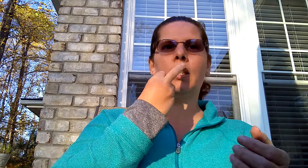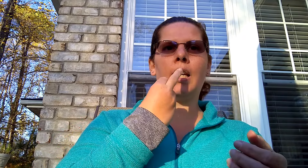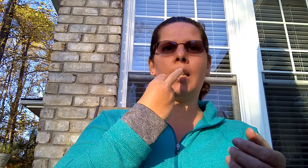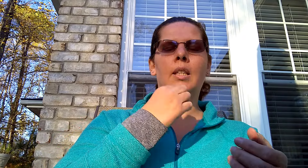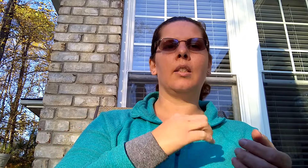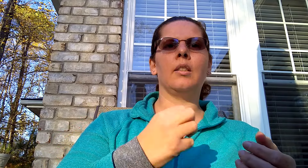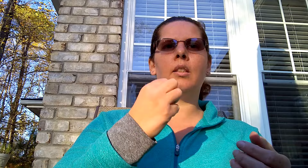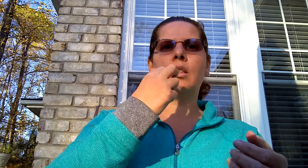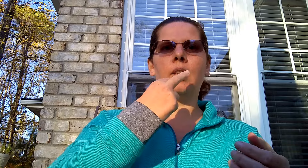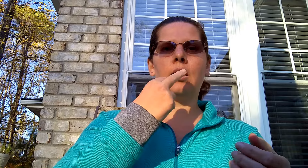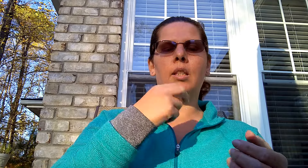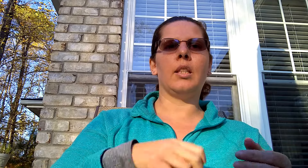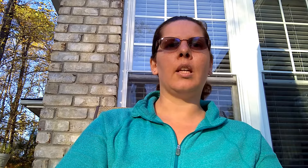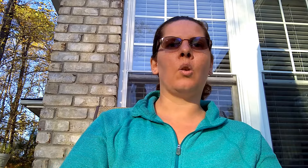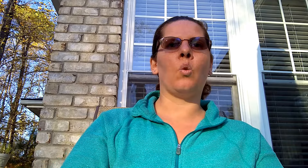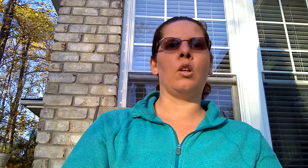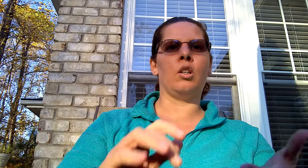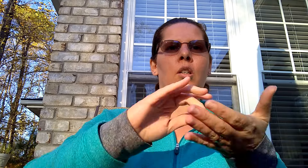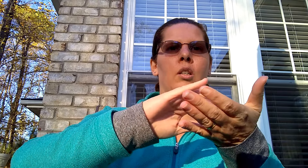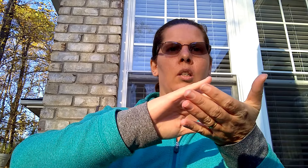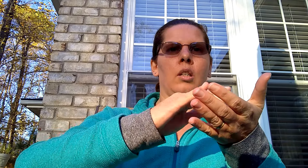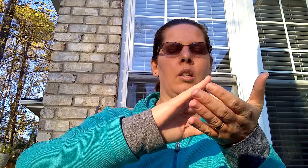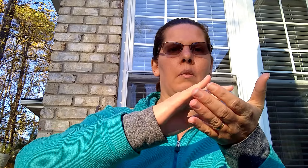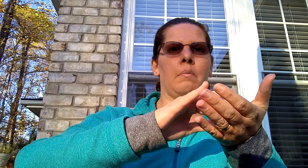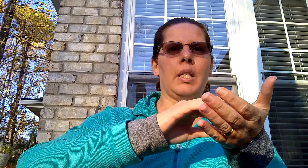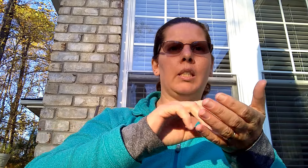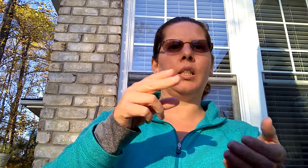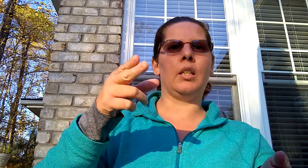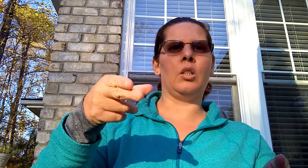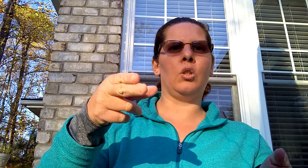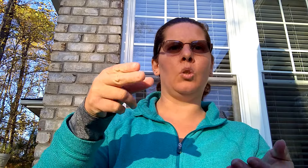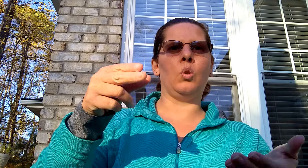take, or medicine you